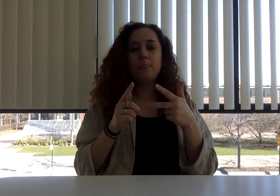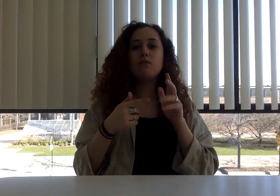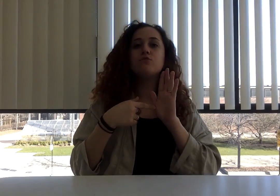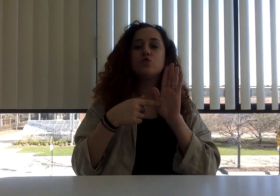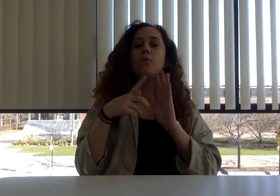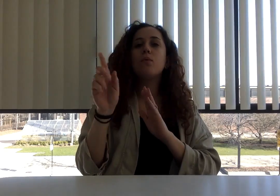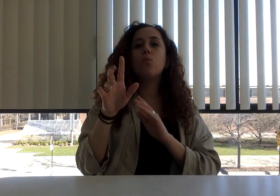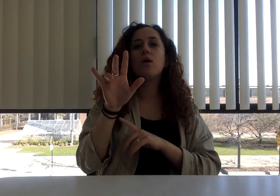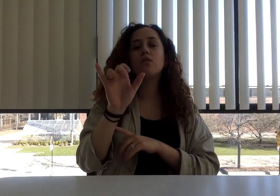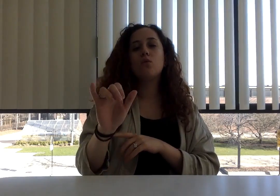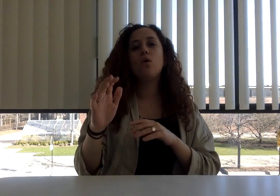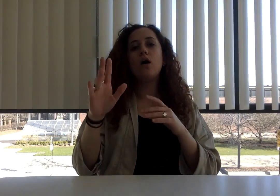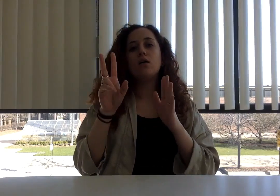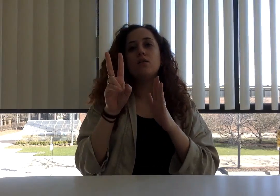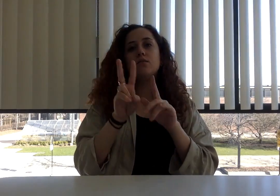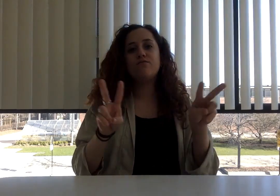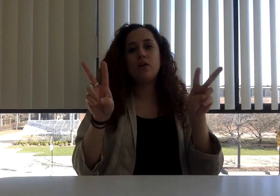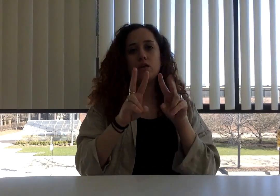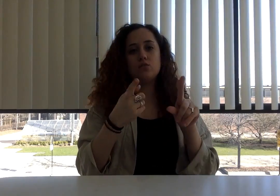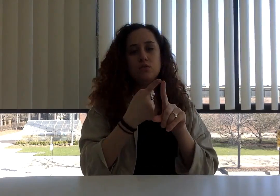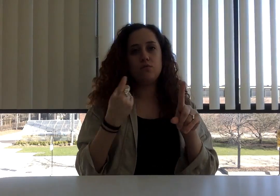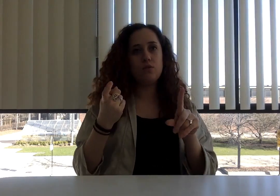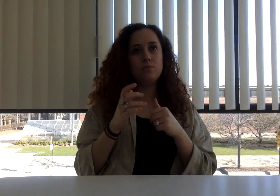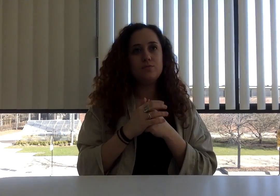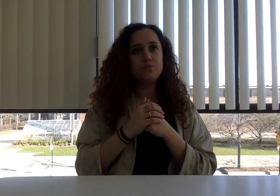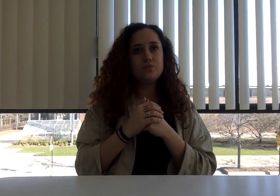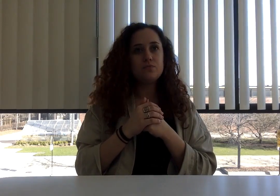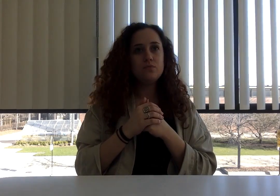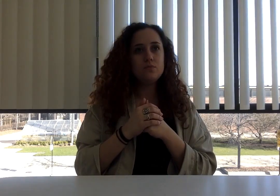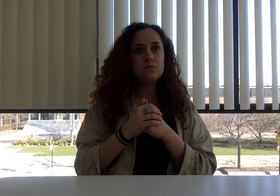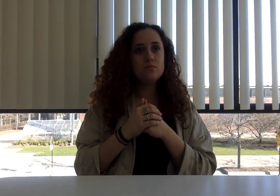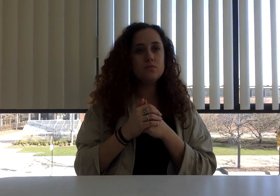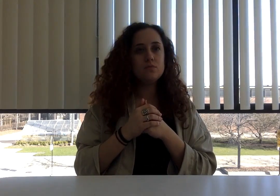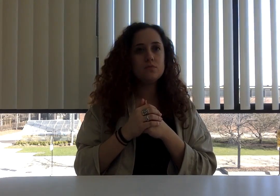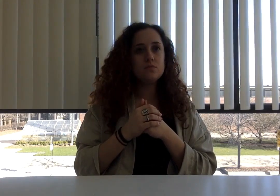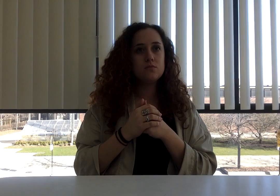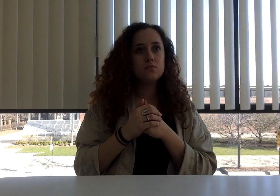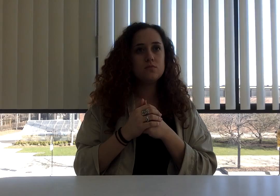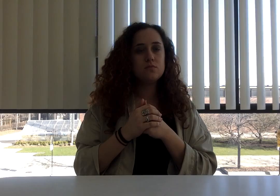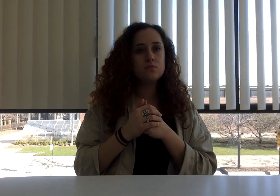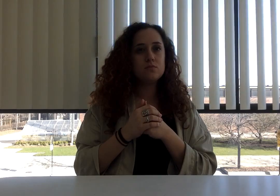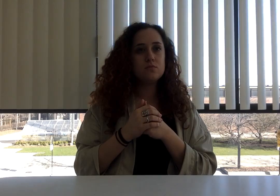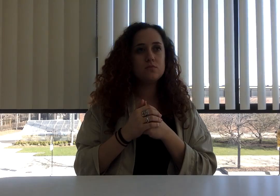So the points of intersection here, -2, 0, and 1,